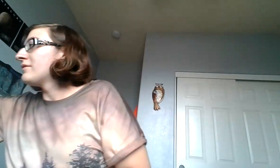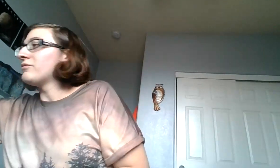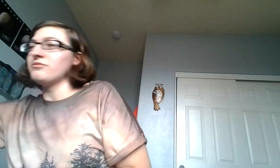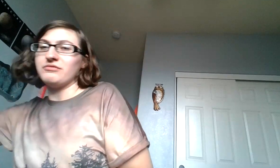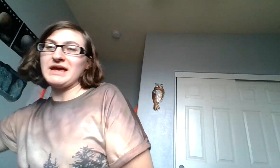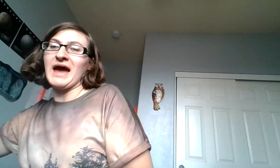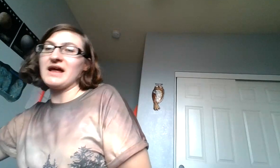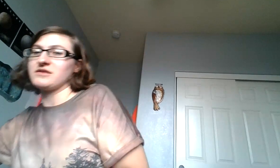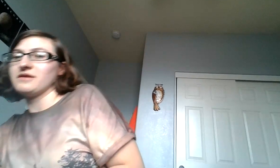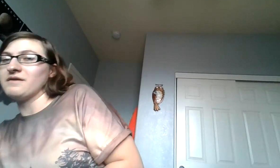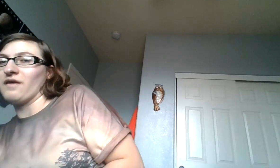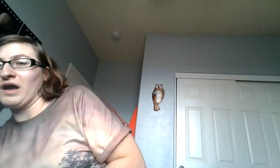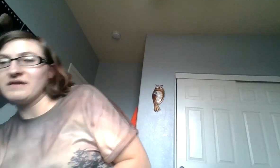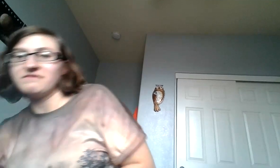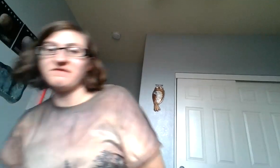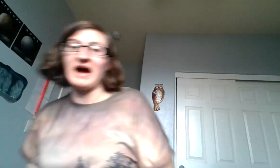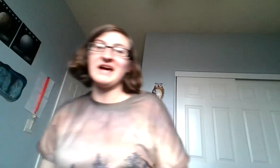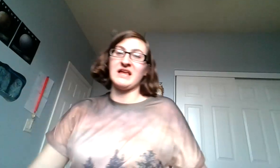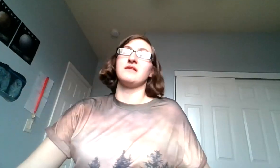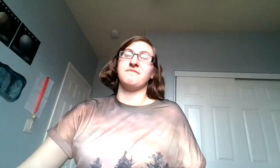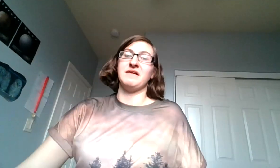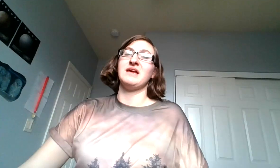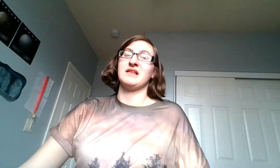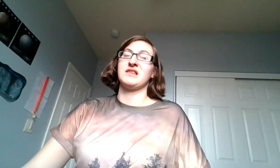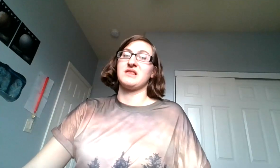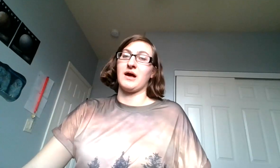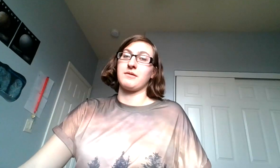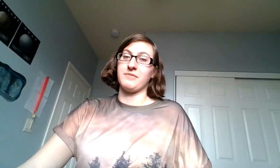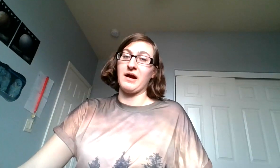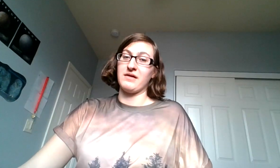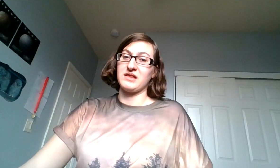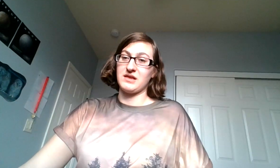We had to fight and defeat stop the virus.